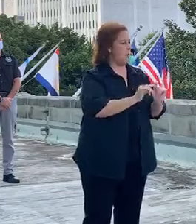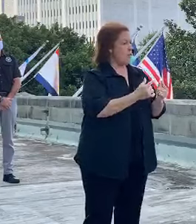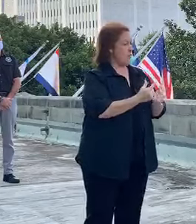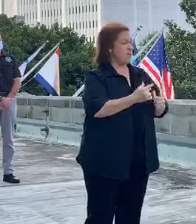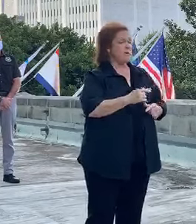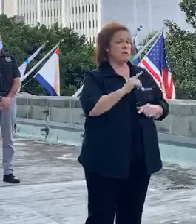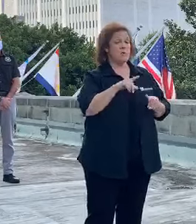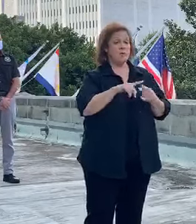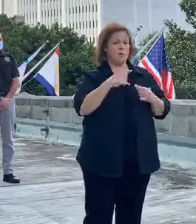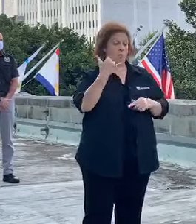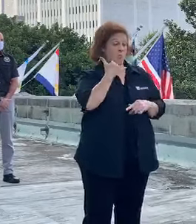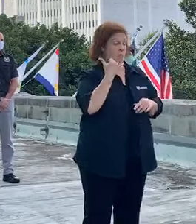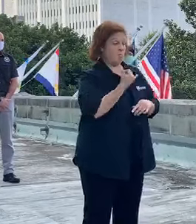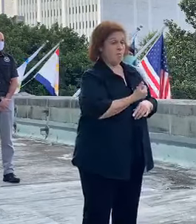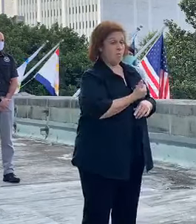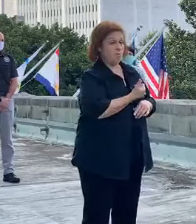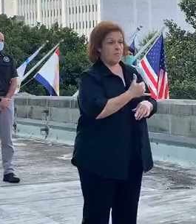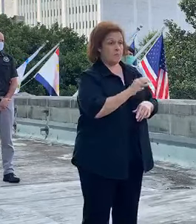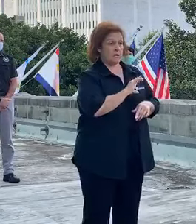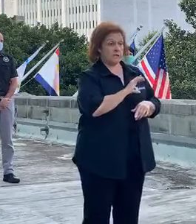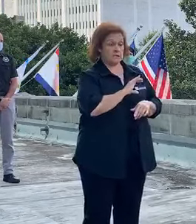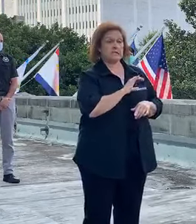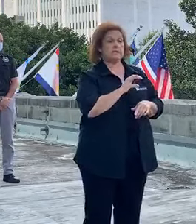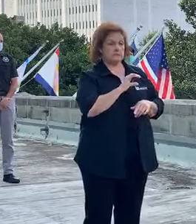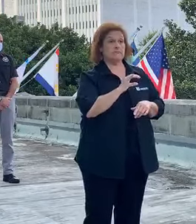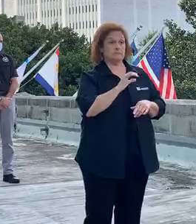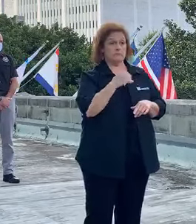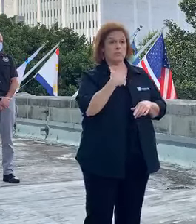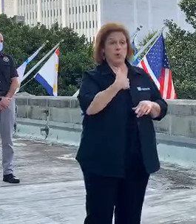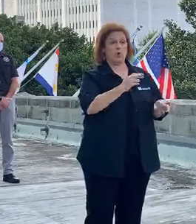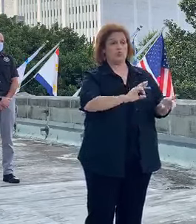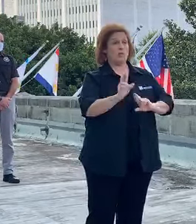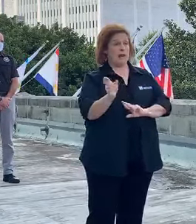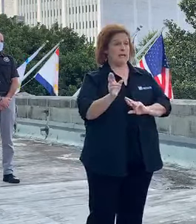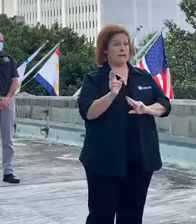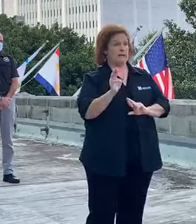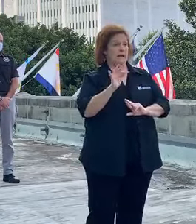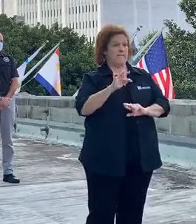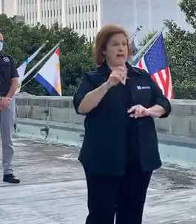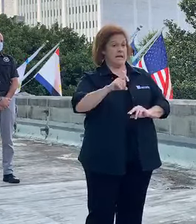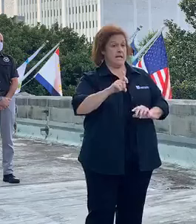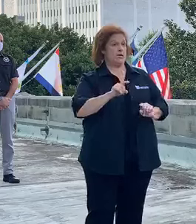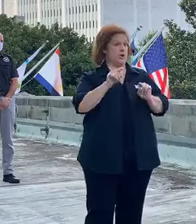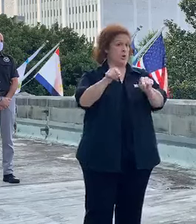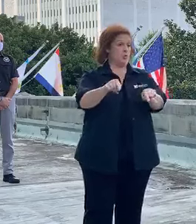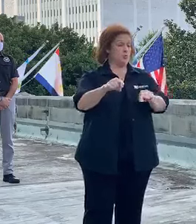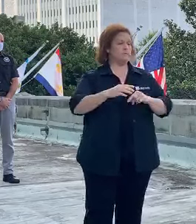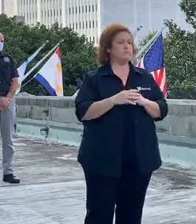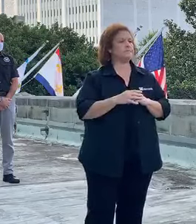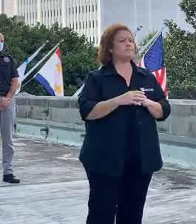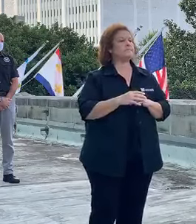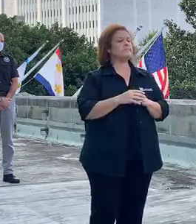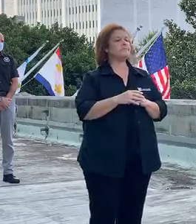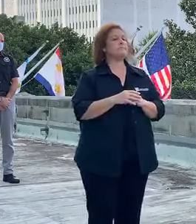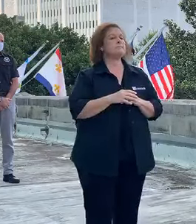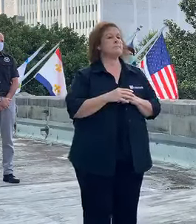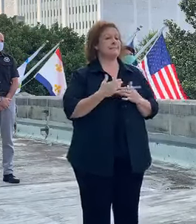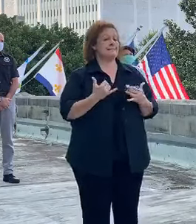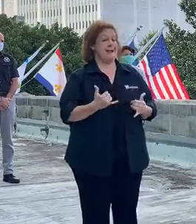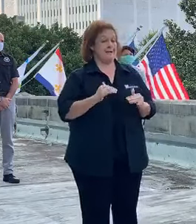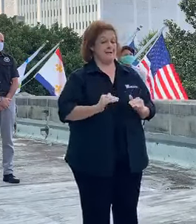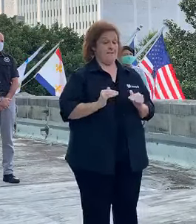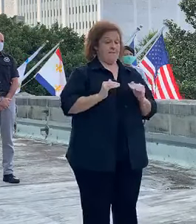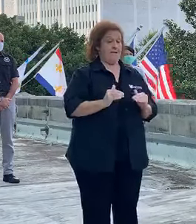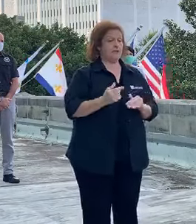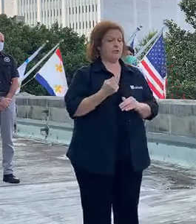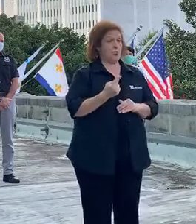Orleans Police Department remained ready and steadfast to respond immediately. Now, with Phase 1